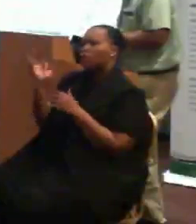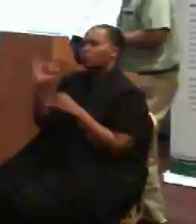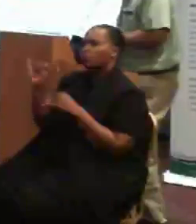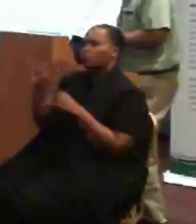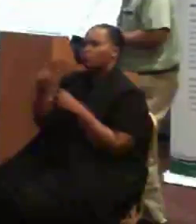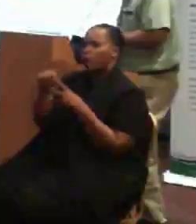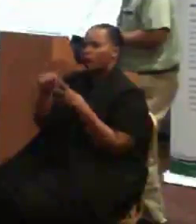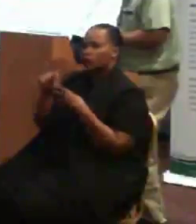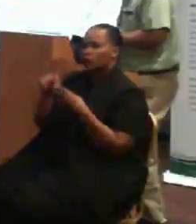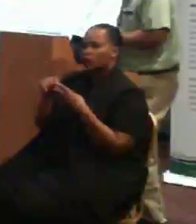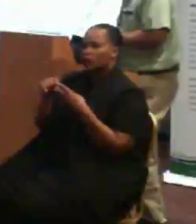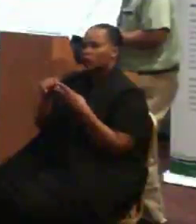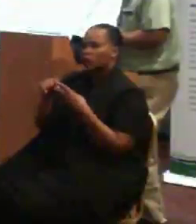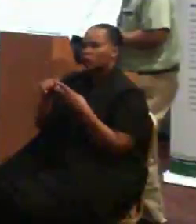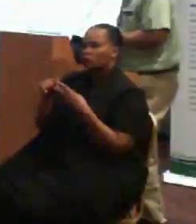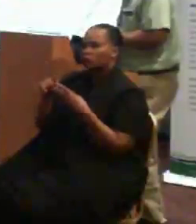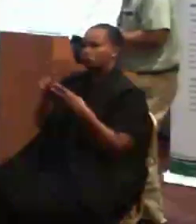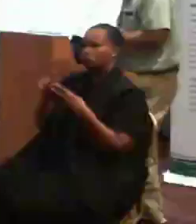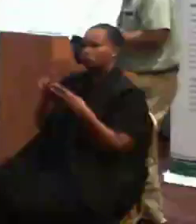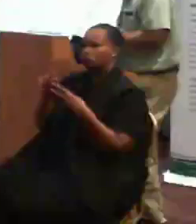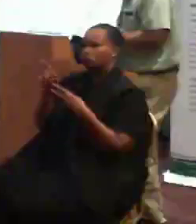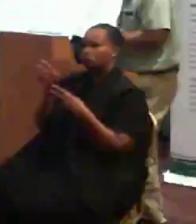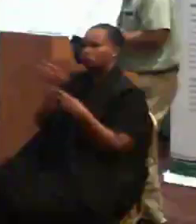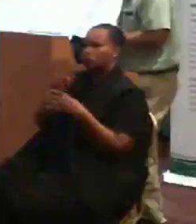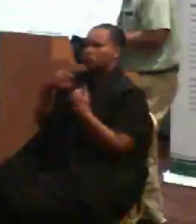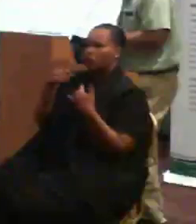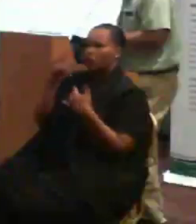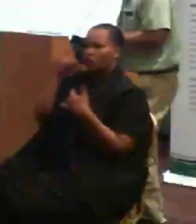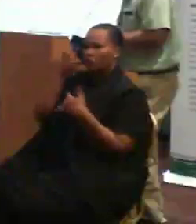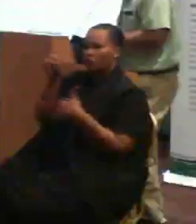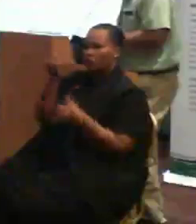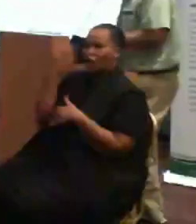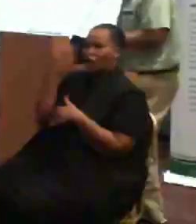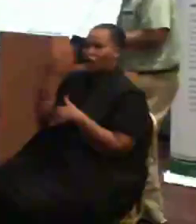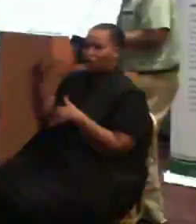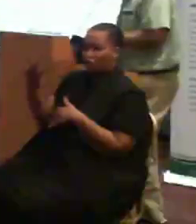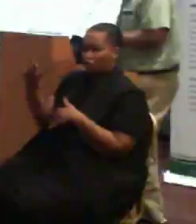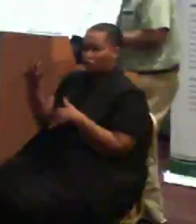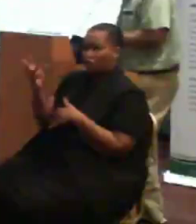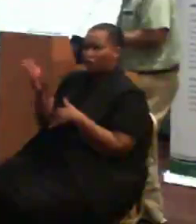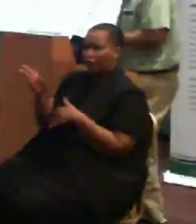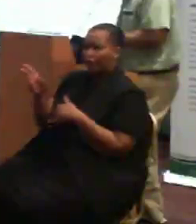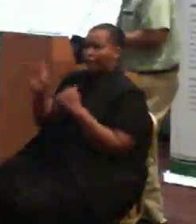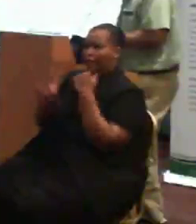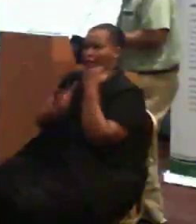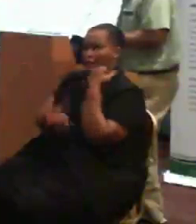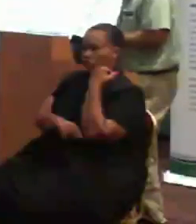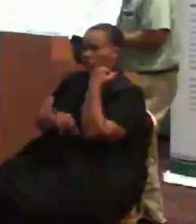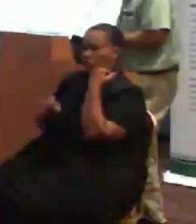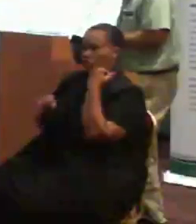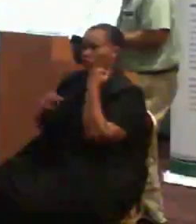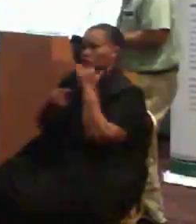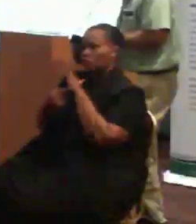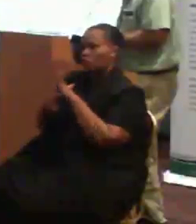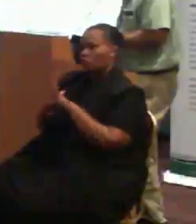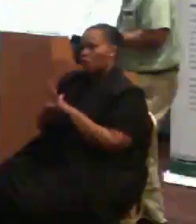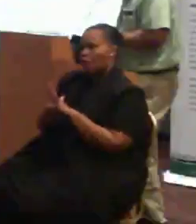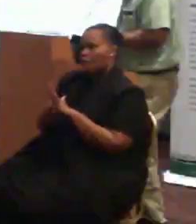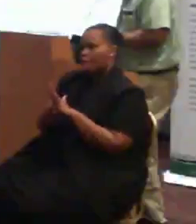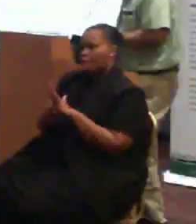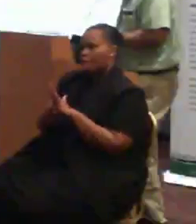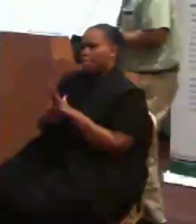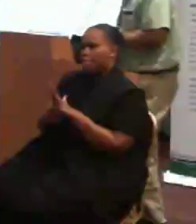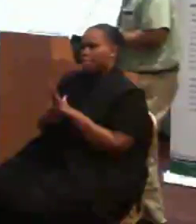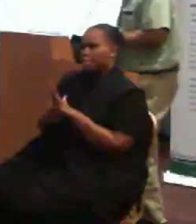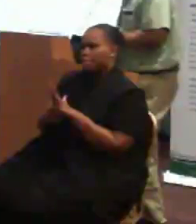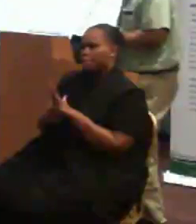presentation, right at the beginning, the third slide or so, and towards the end, you indicate that the